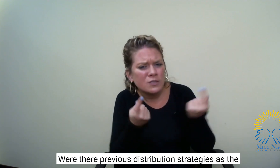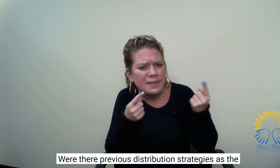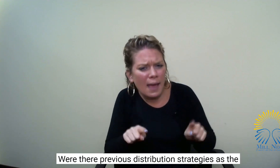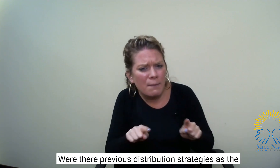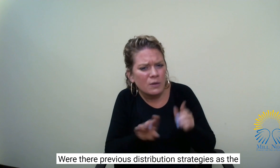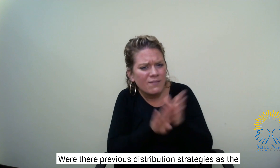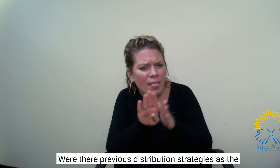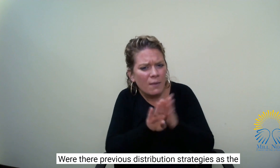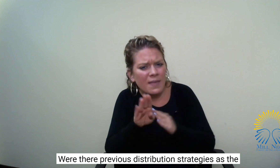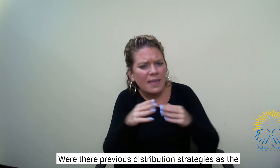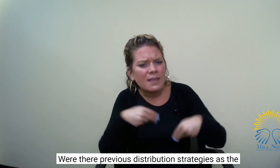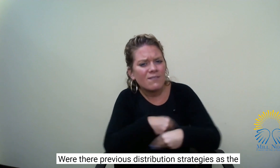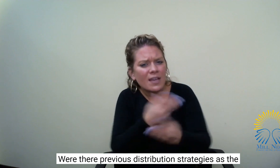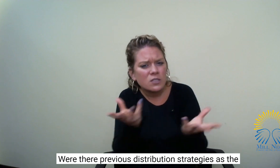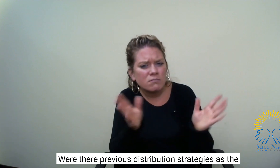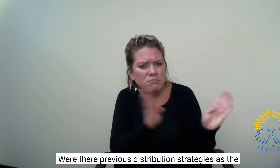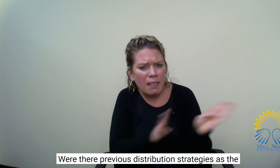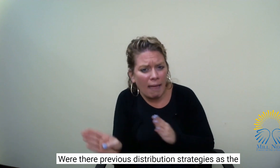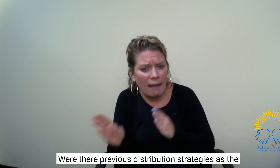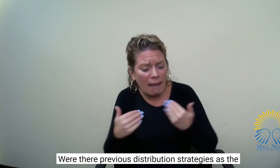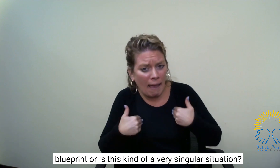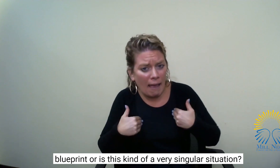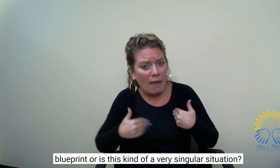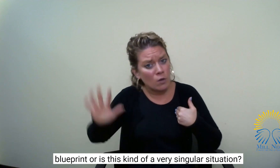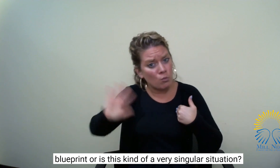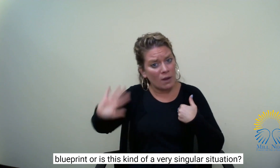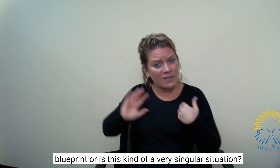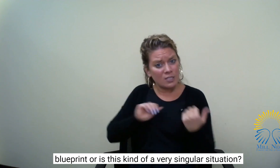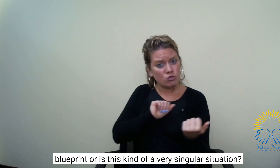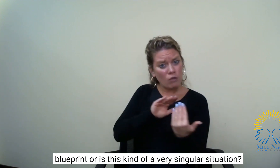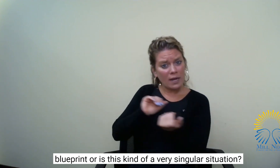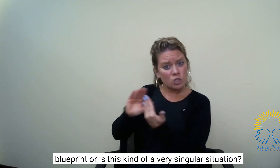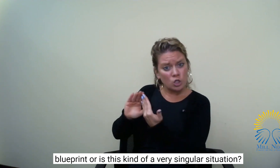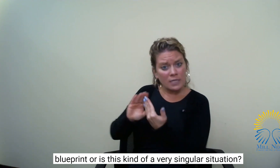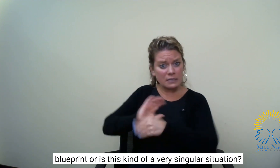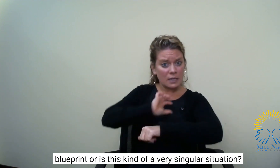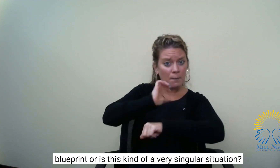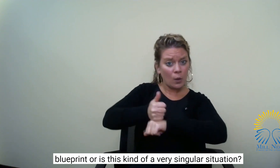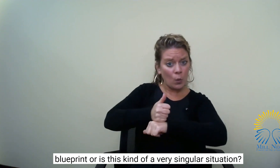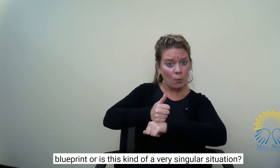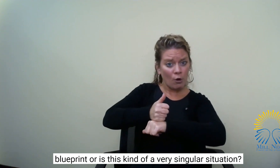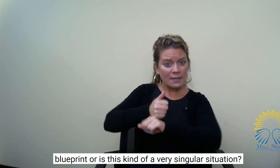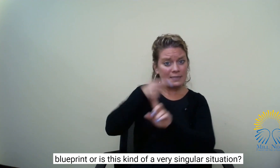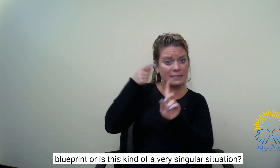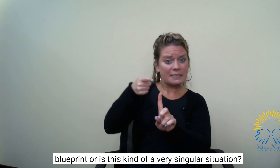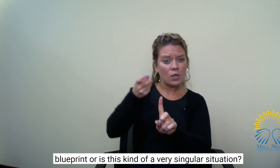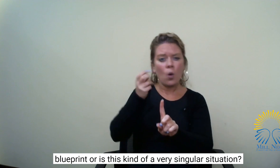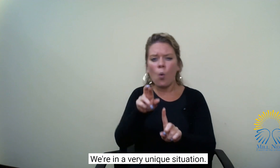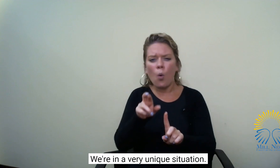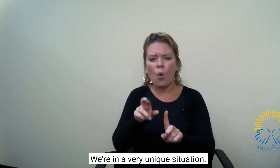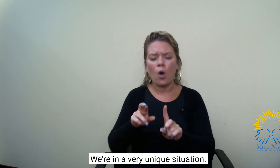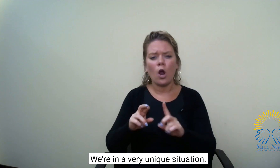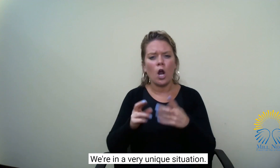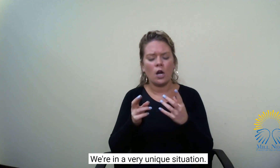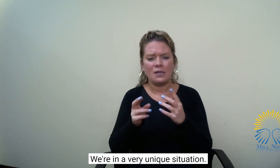there previous distribution strategies as the blueprint, or is this kind of a very singular situation? We're in a very